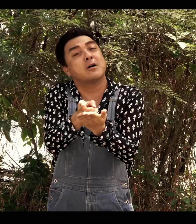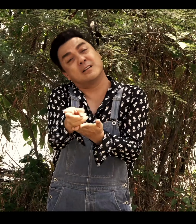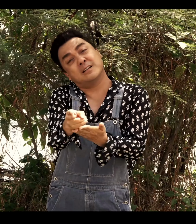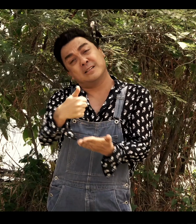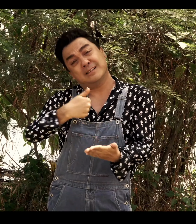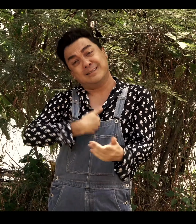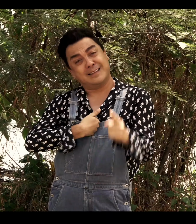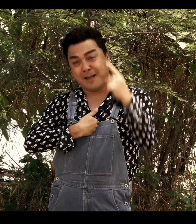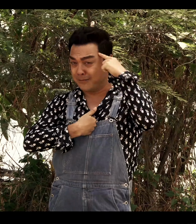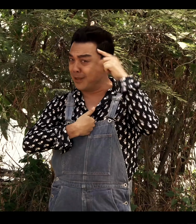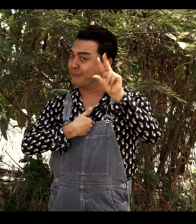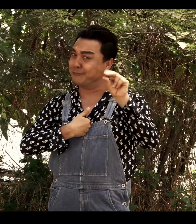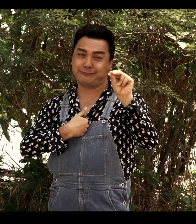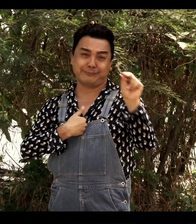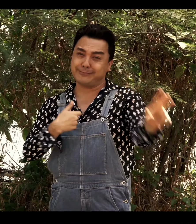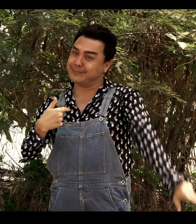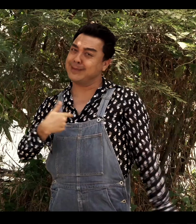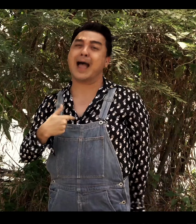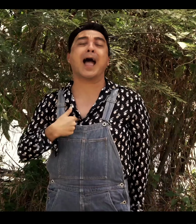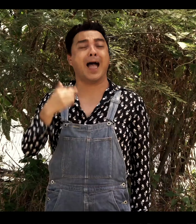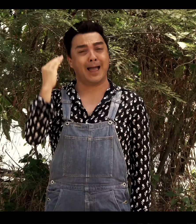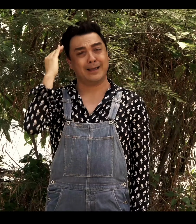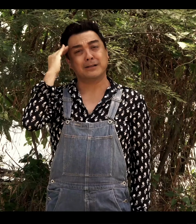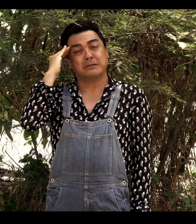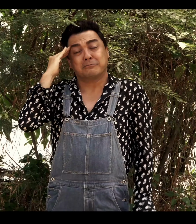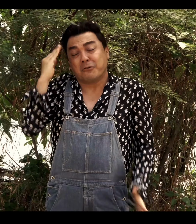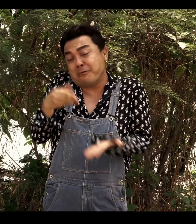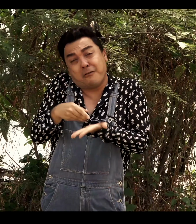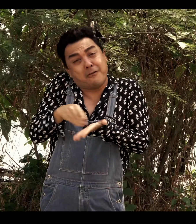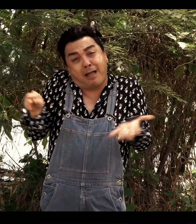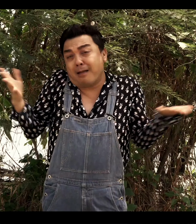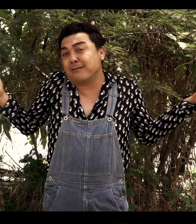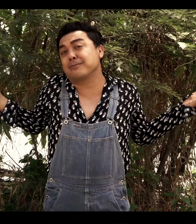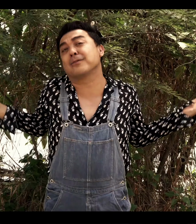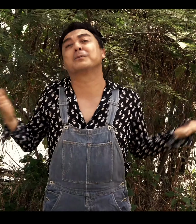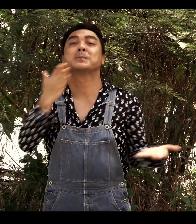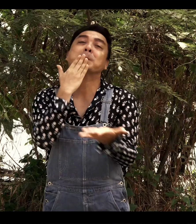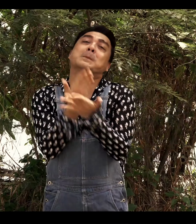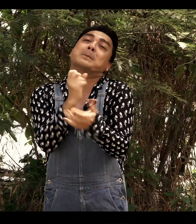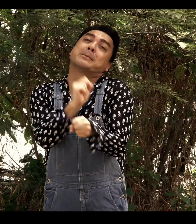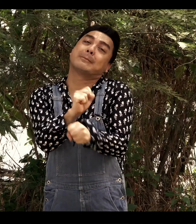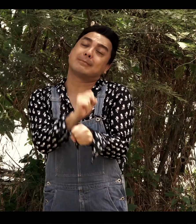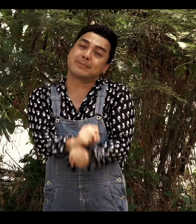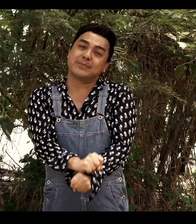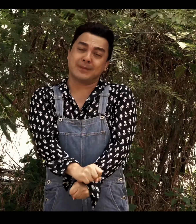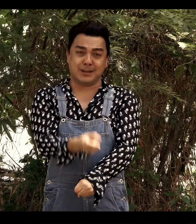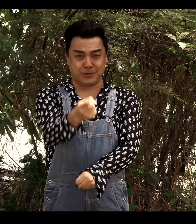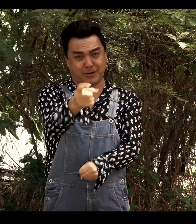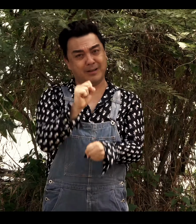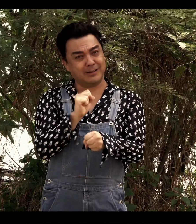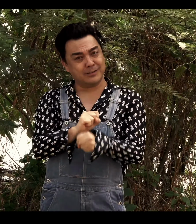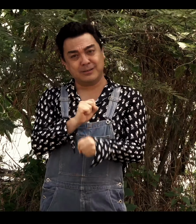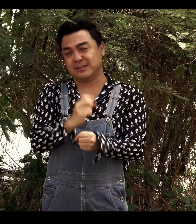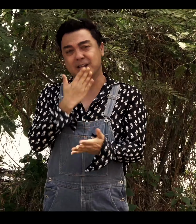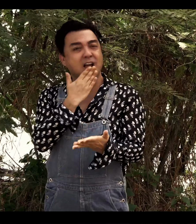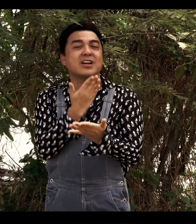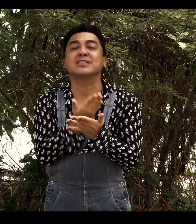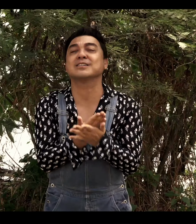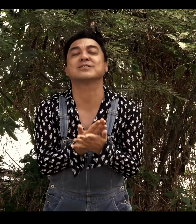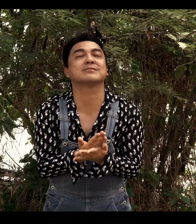selfless, I don't know if this helps it, but good job, you're doing a good job, a